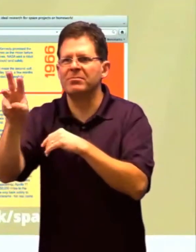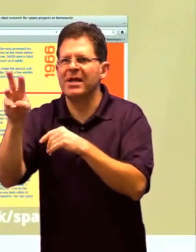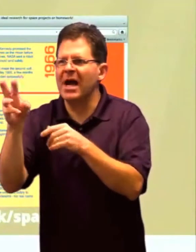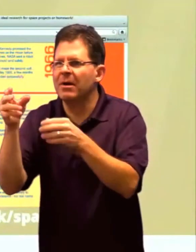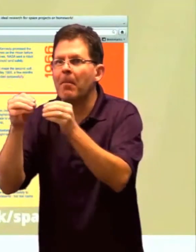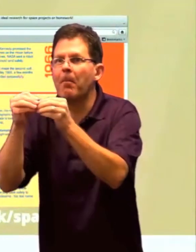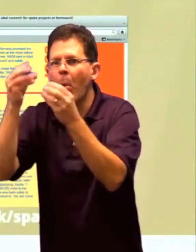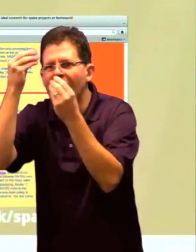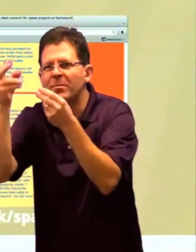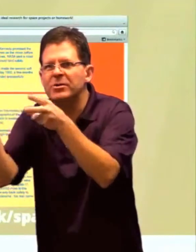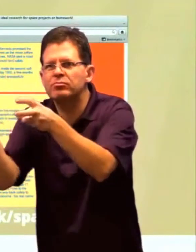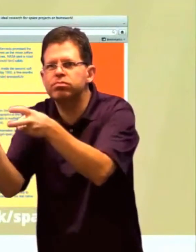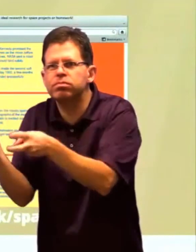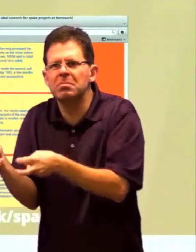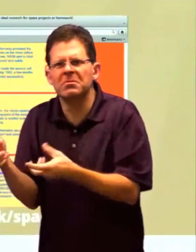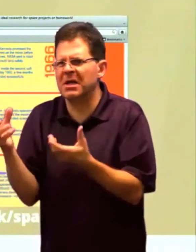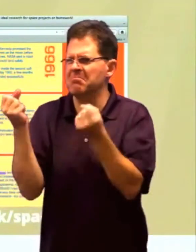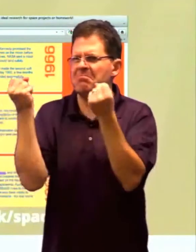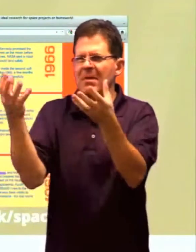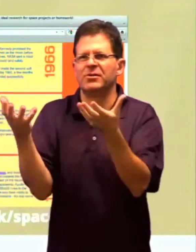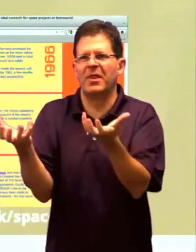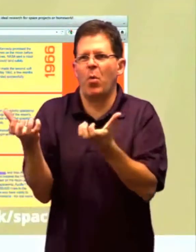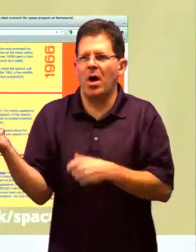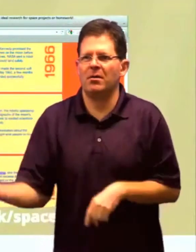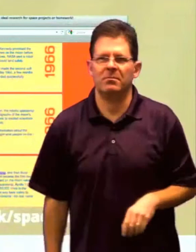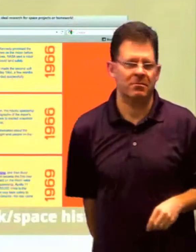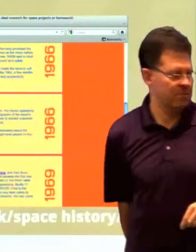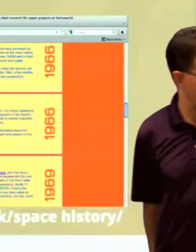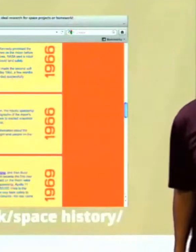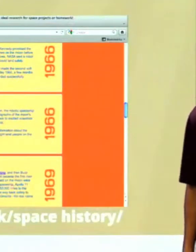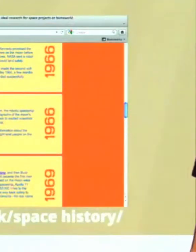have the opportunity to go in where there's more information they can pull from. And there's many things here they could want.